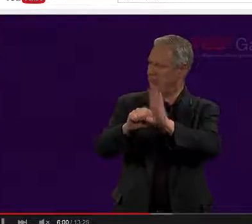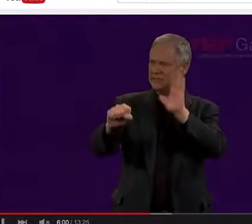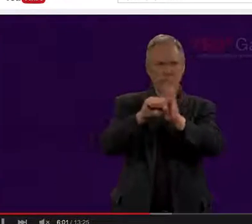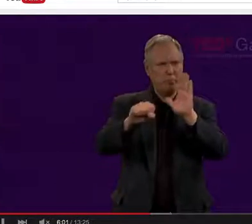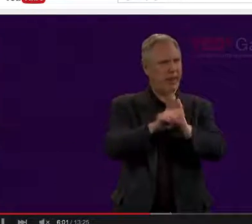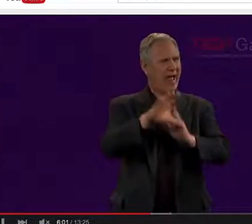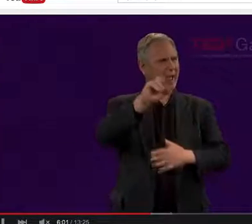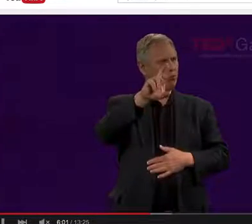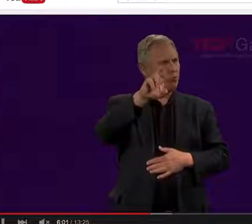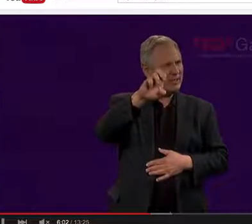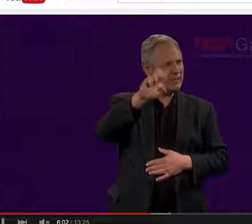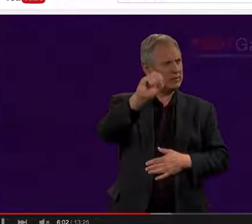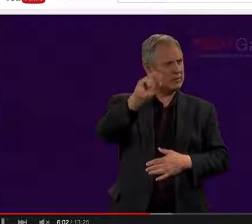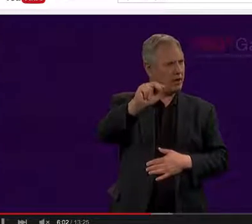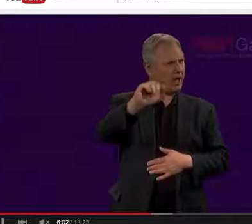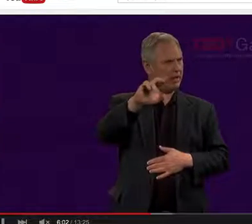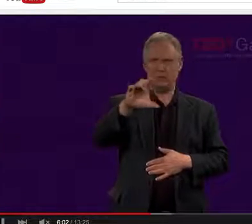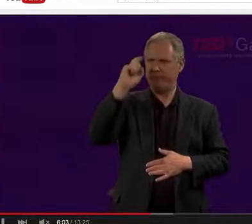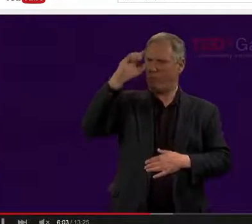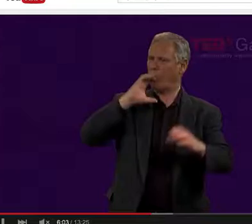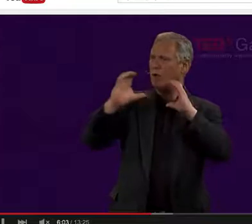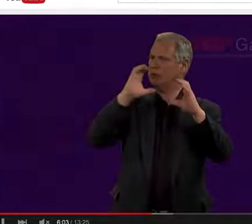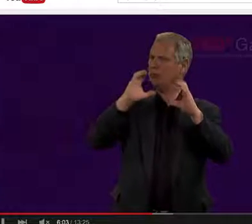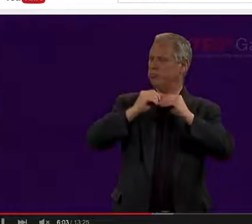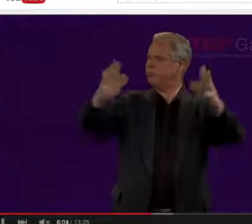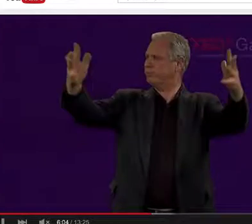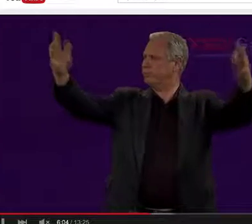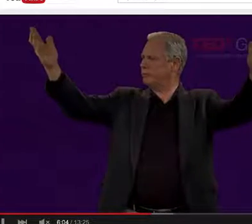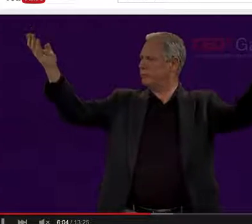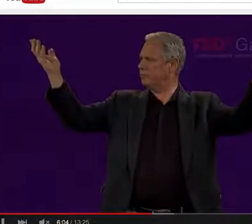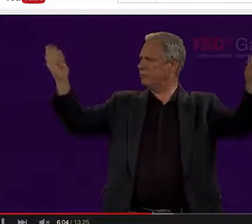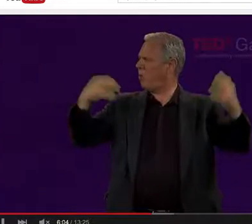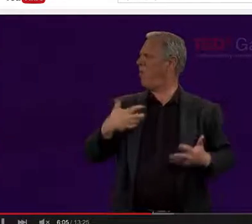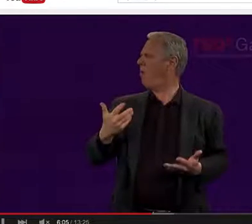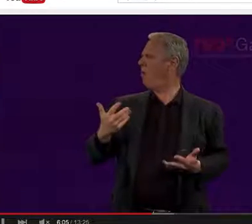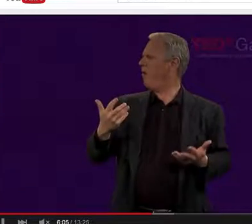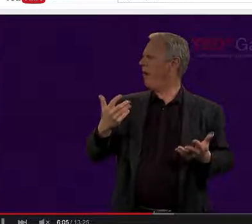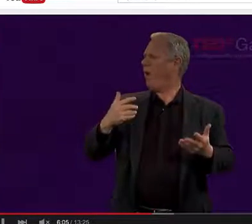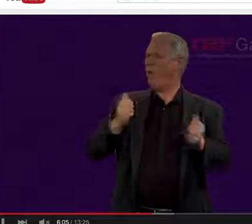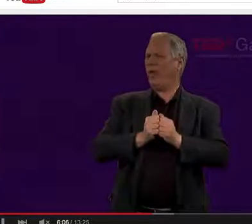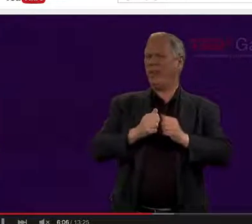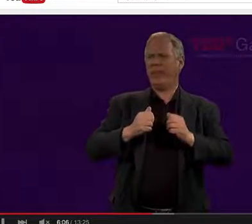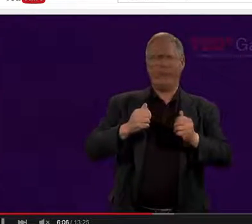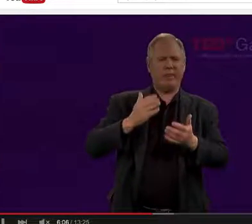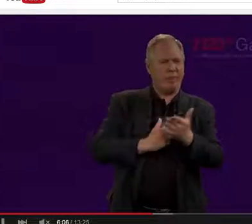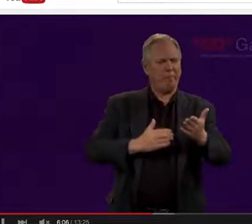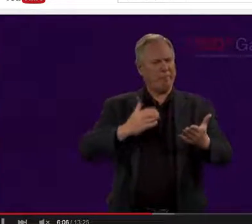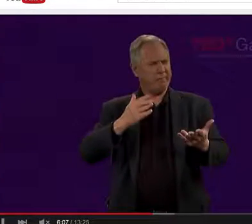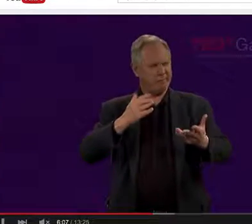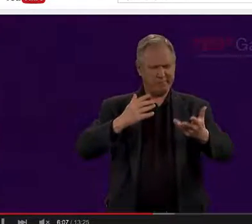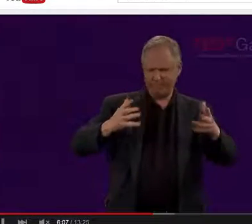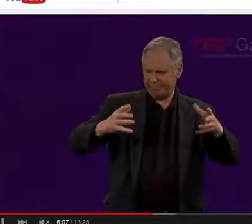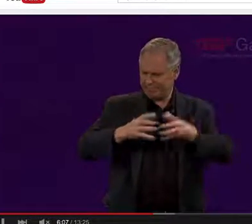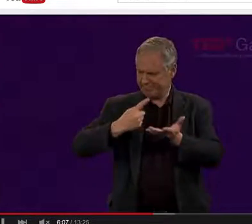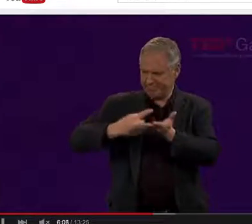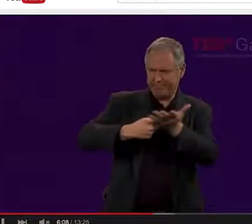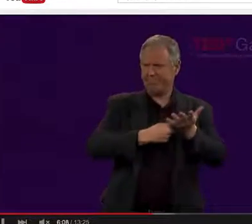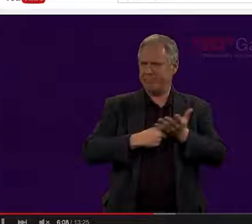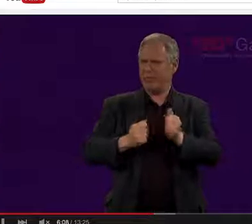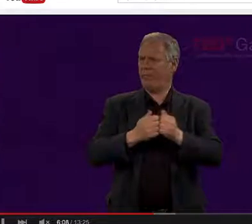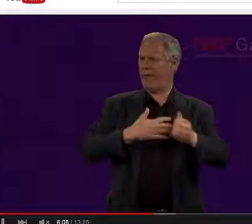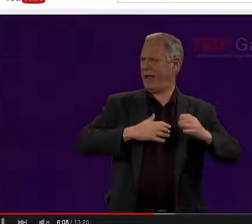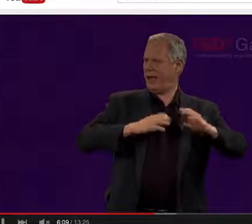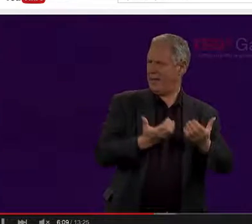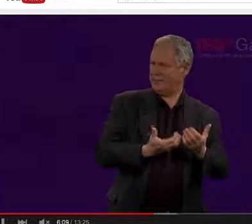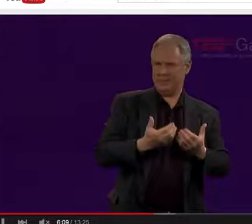makes it symbolizes for the Gallaudet campus of how everyone should be lighting up